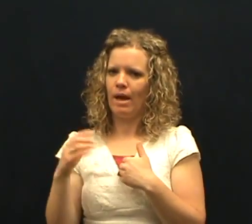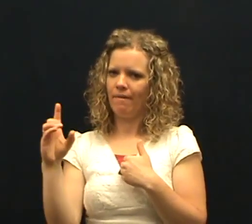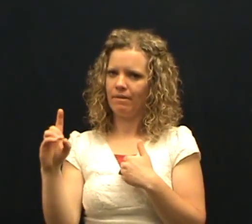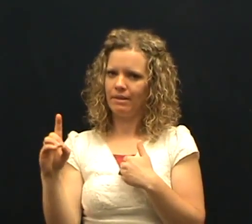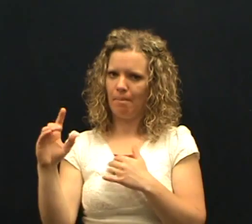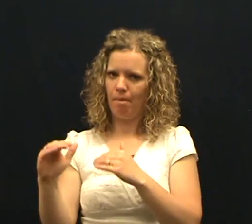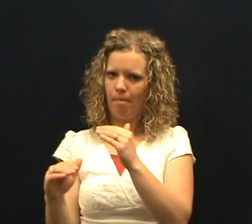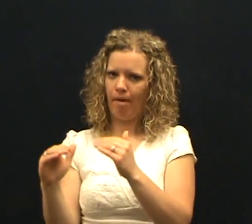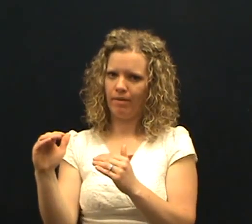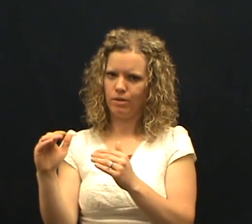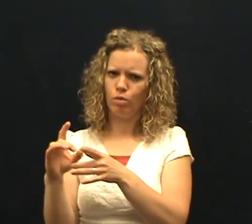of the inventory.